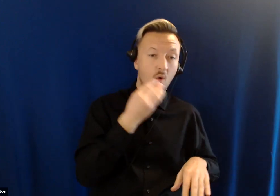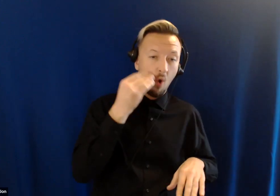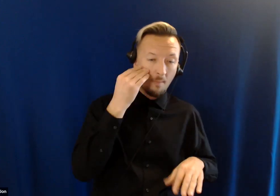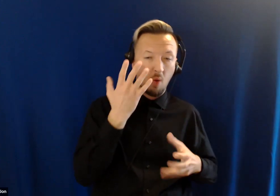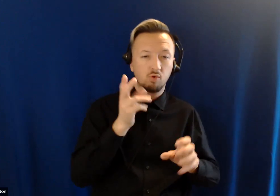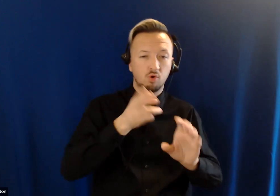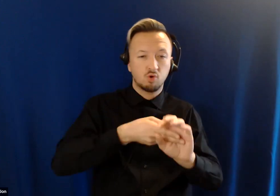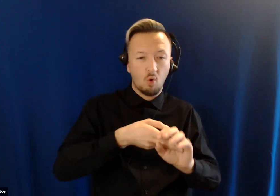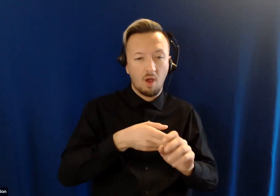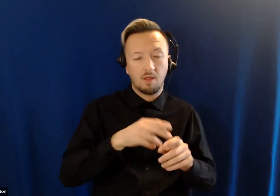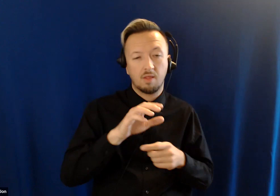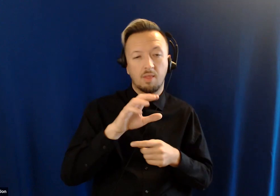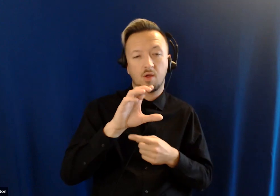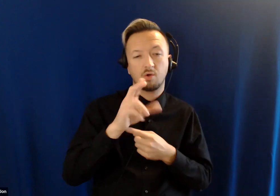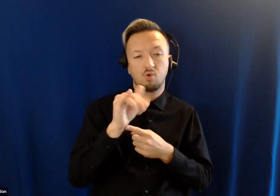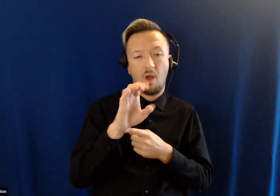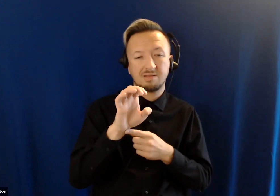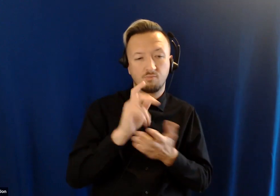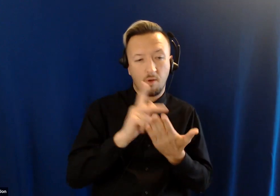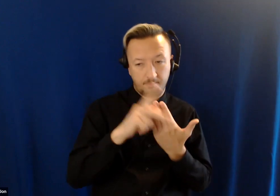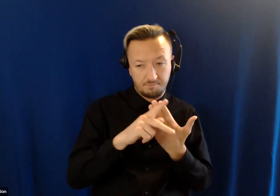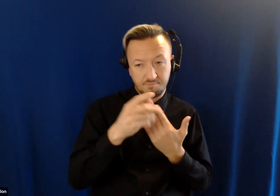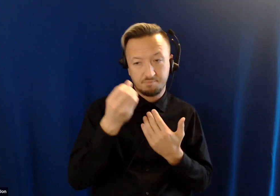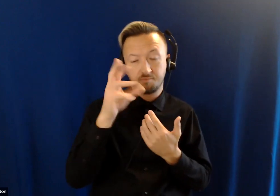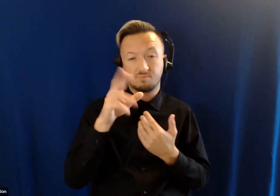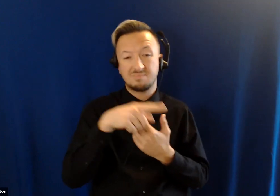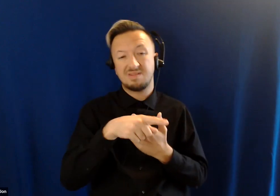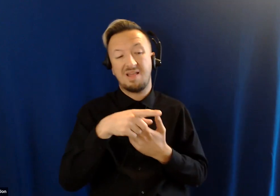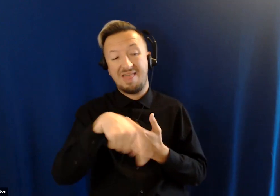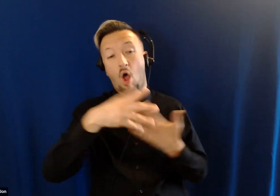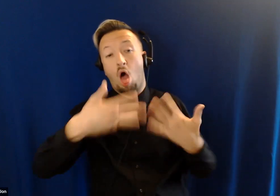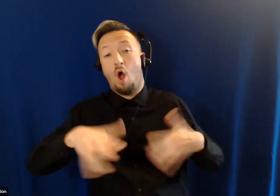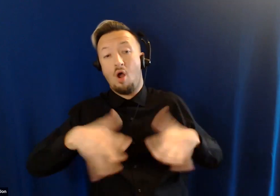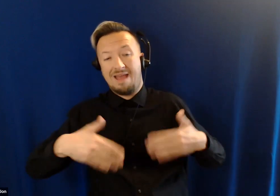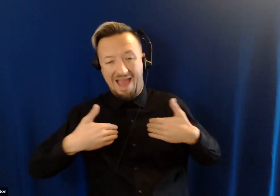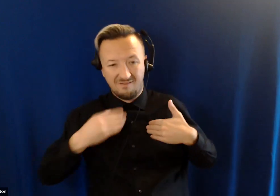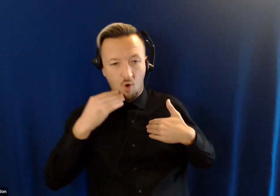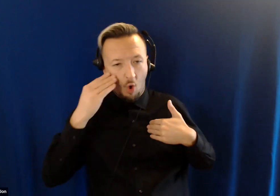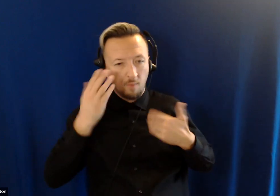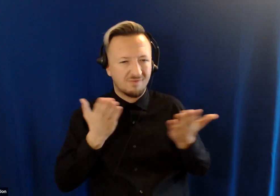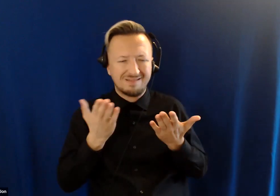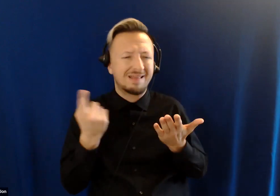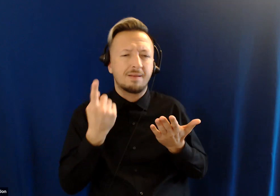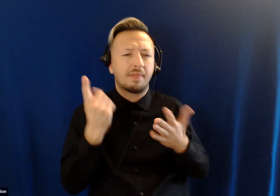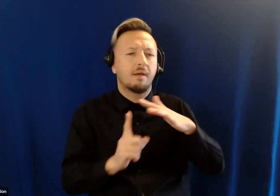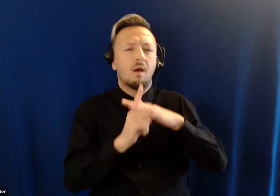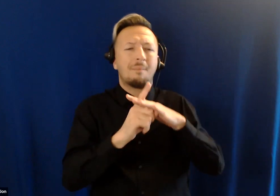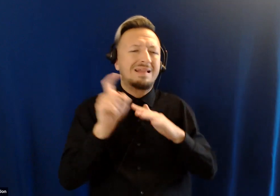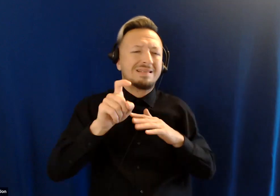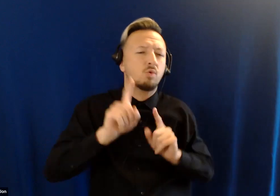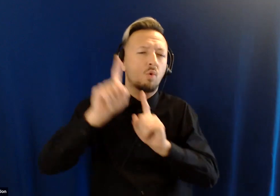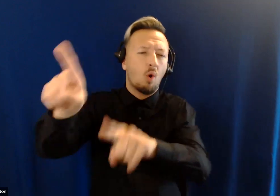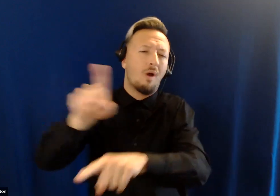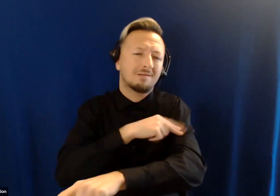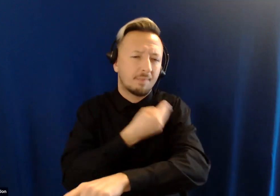program, or they were people already receiving home services and happened to be needing some kind of other